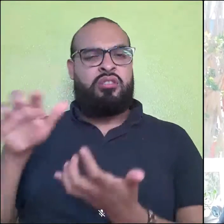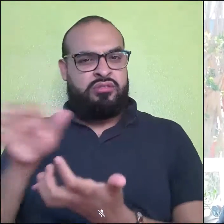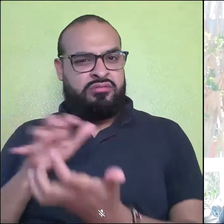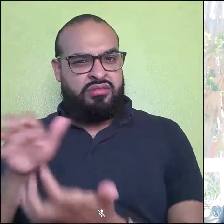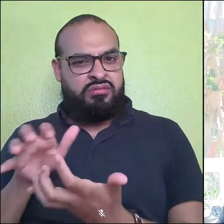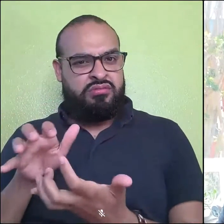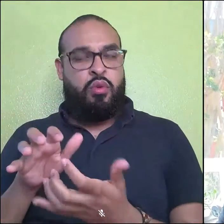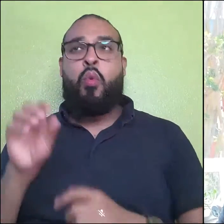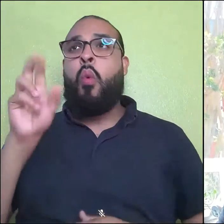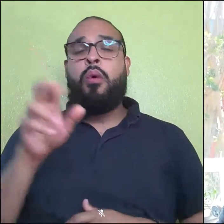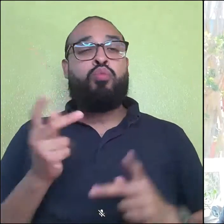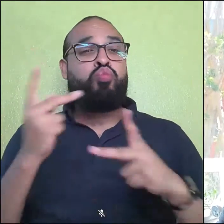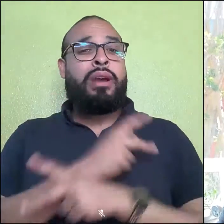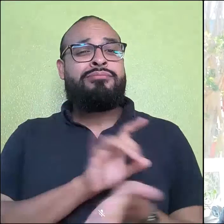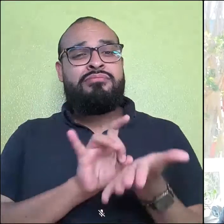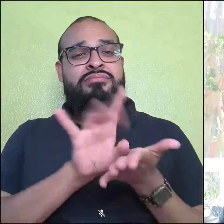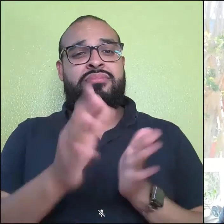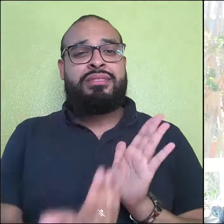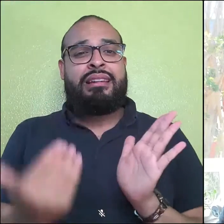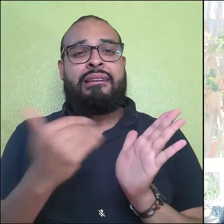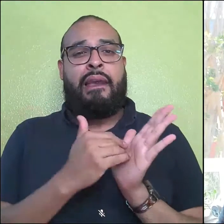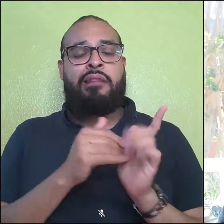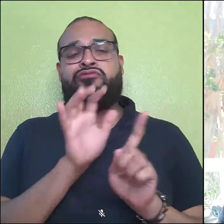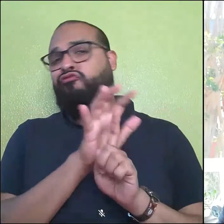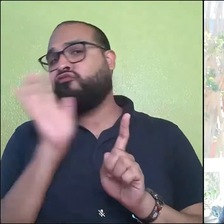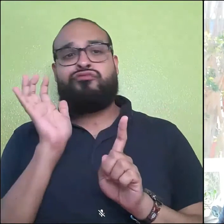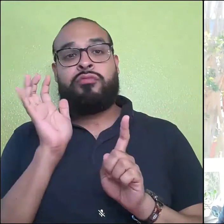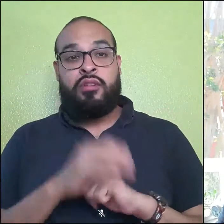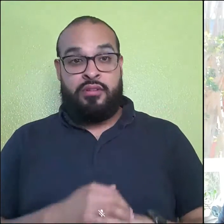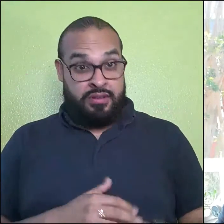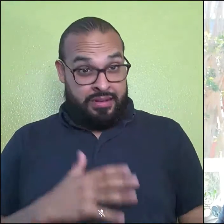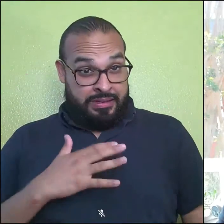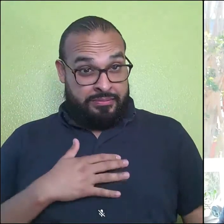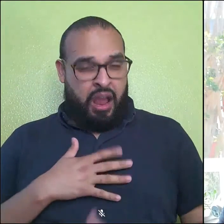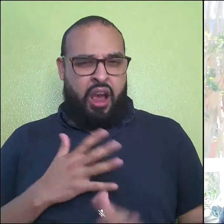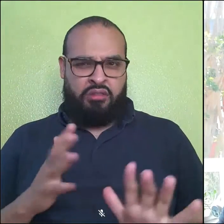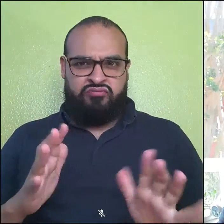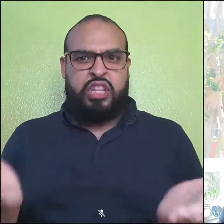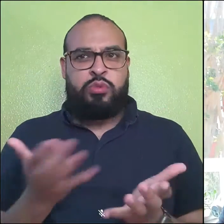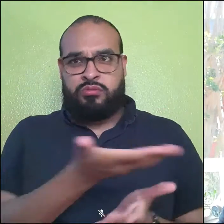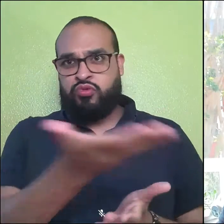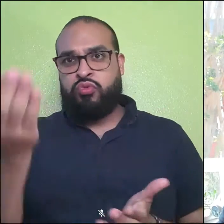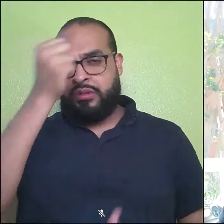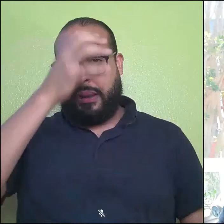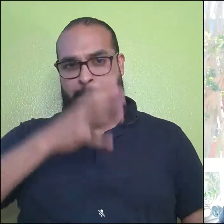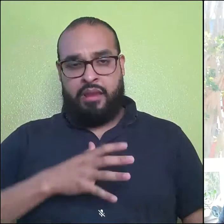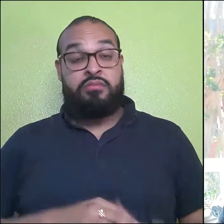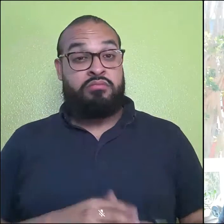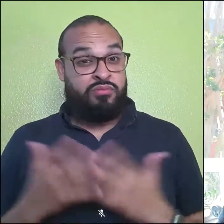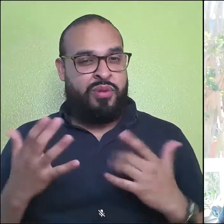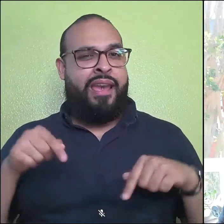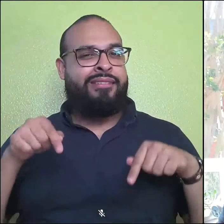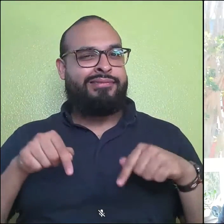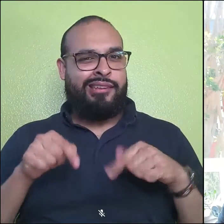is, when you notice that there is this deep fear, it's an invitation for